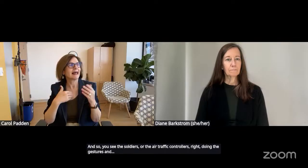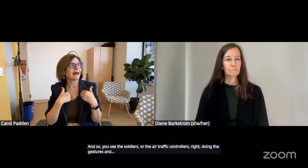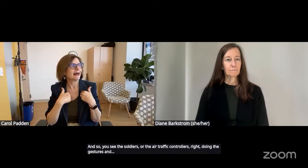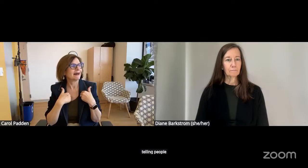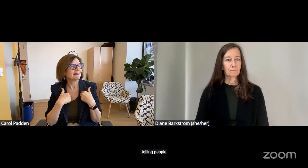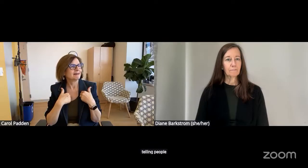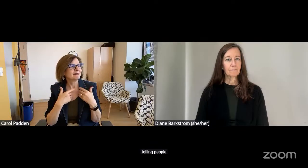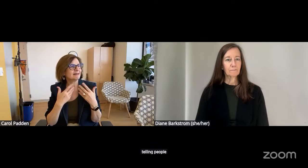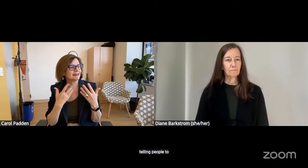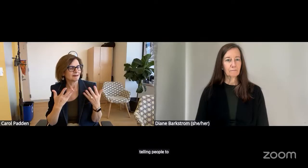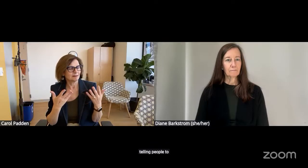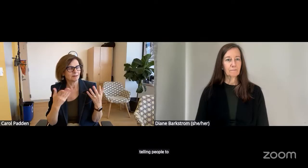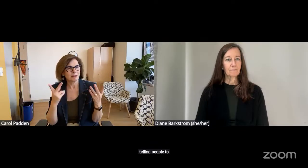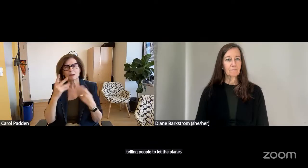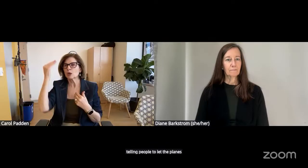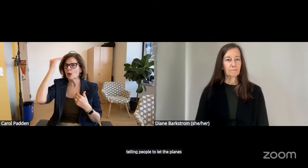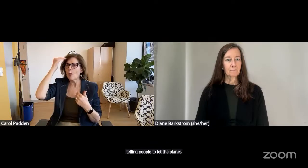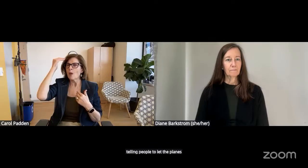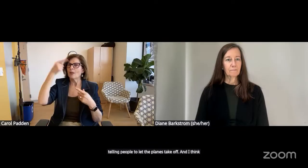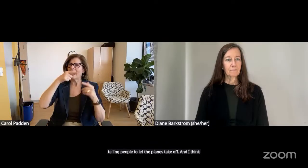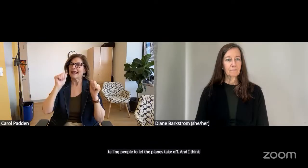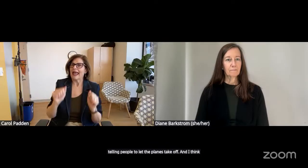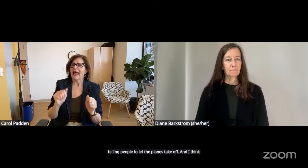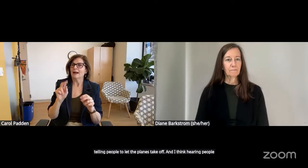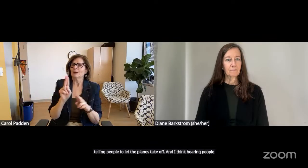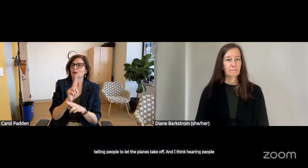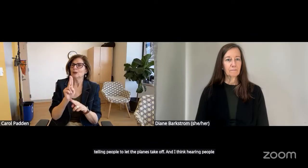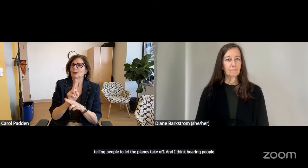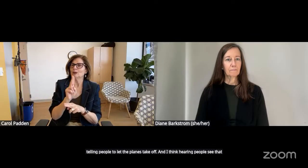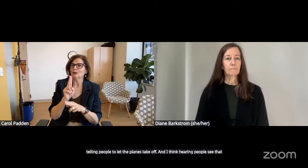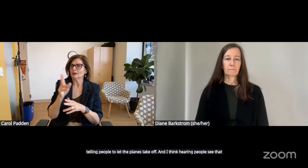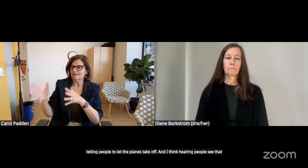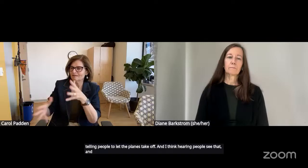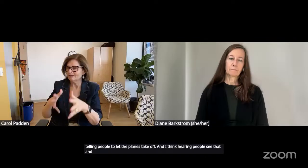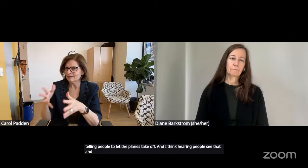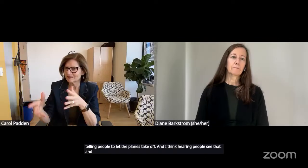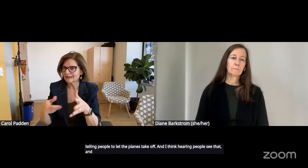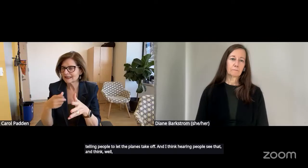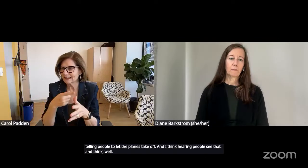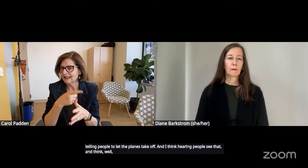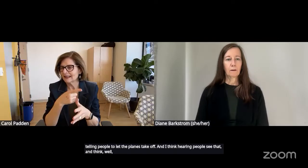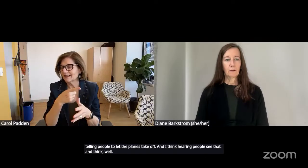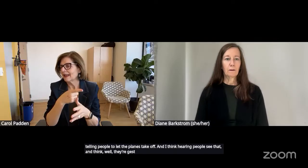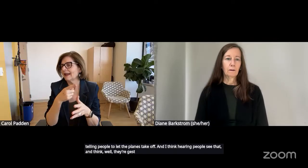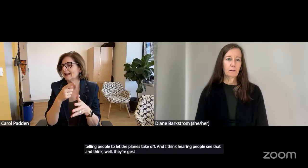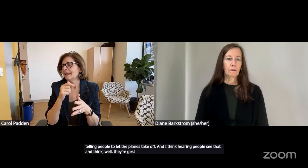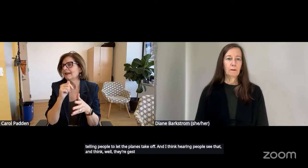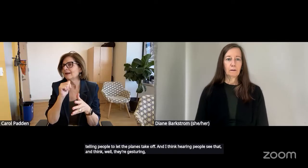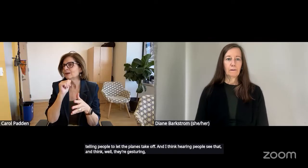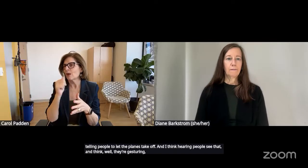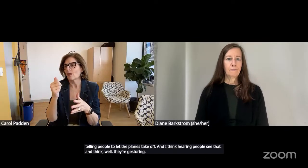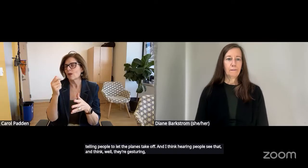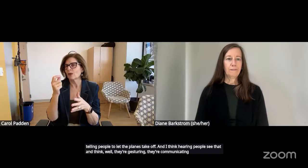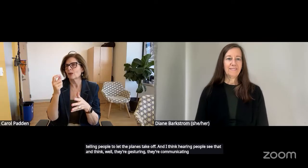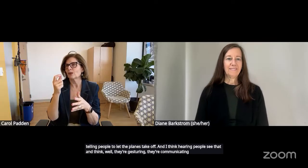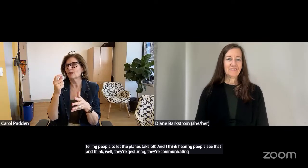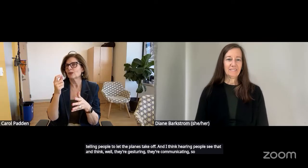people to let the planes take off. And I think hearing people see that and think, well, they're gesturing, they're communicating. So, and that